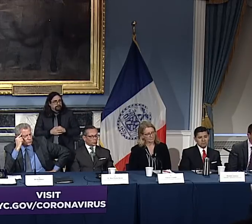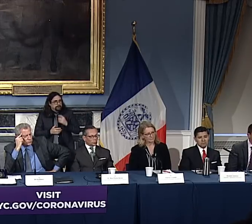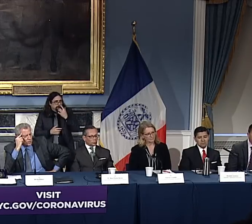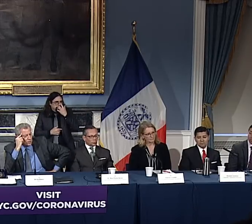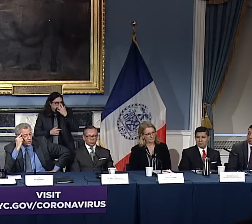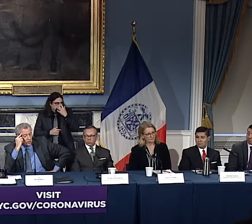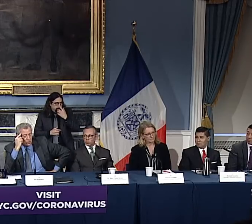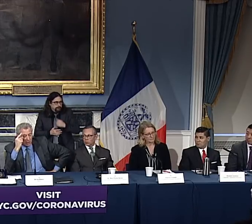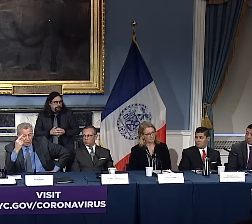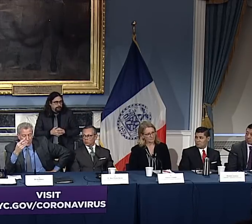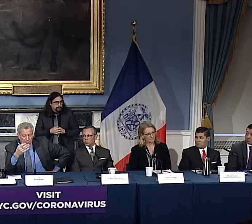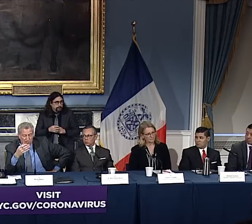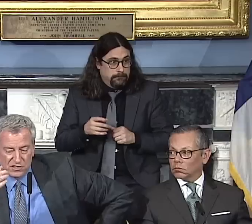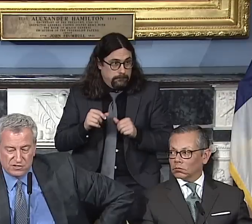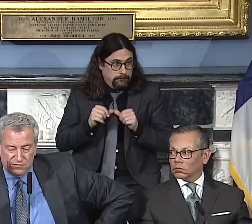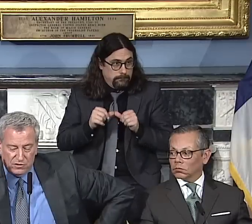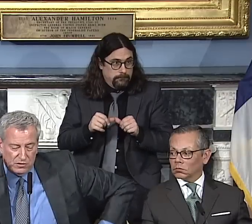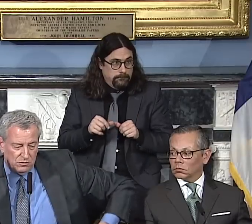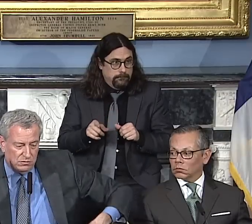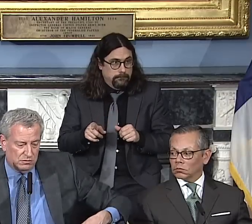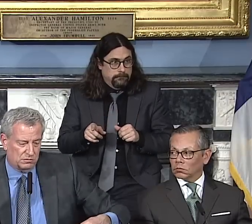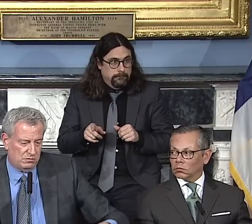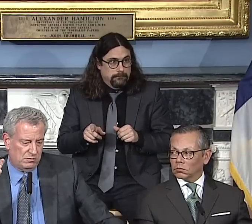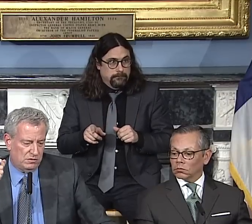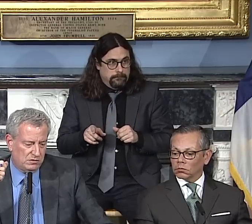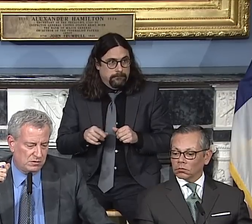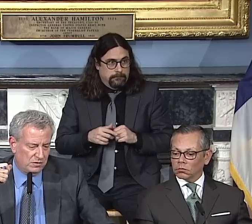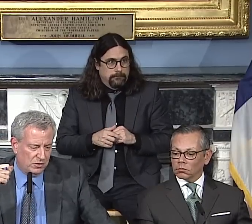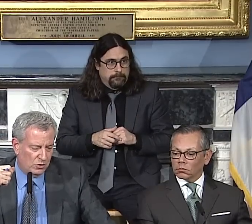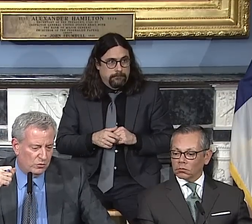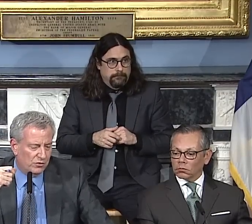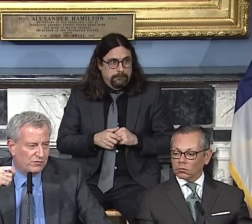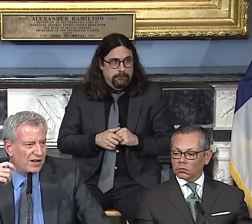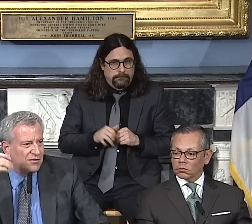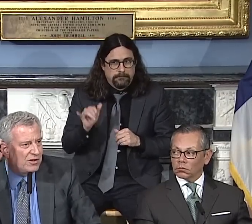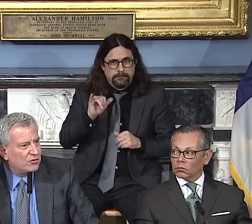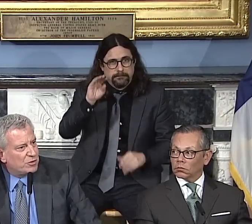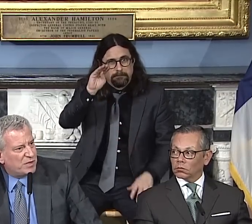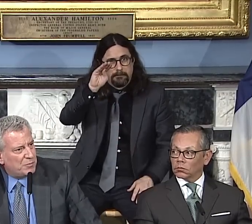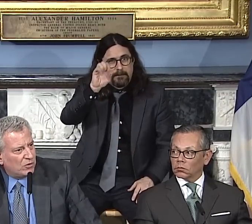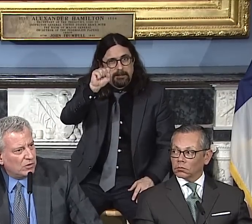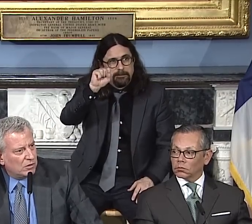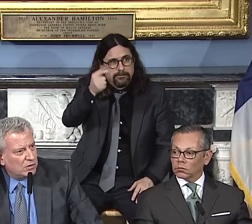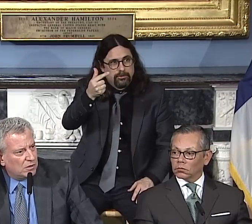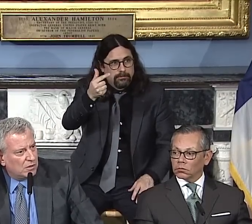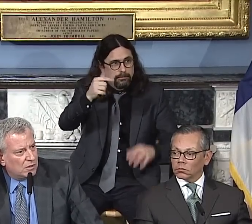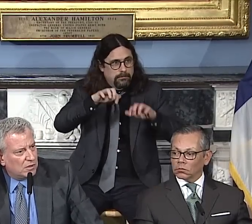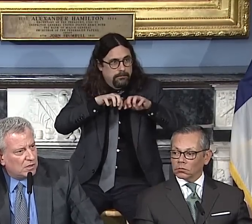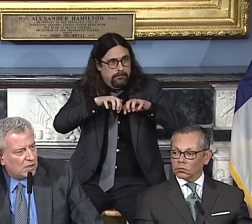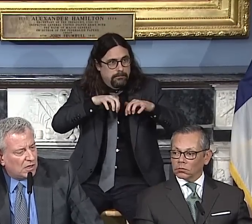to that? This is for, you know, over 500 people.